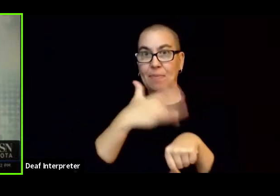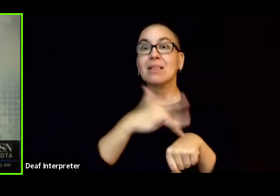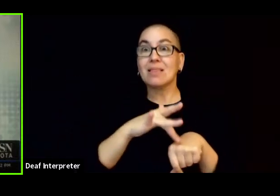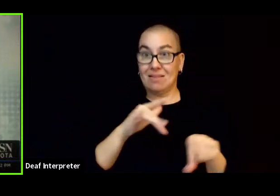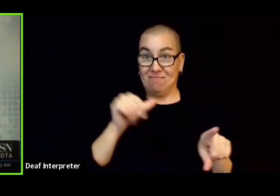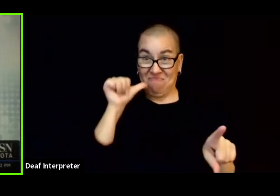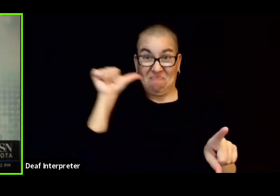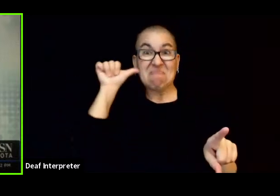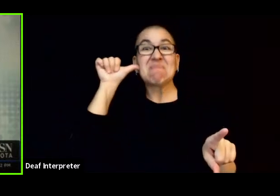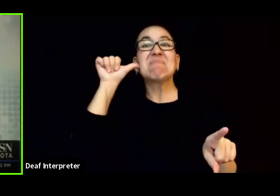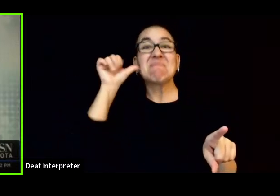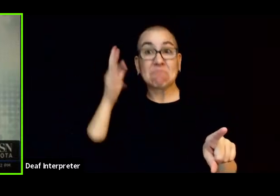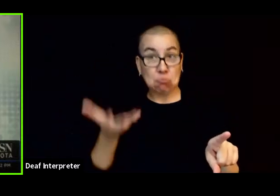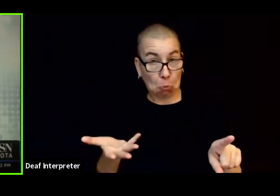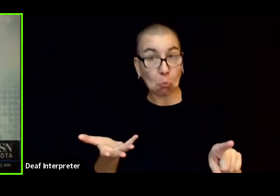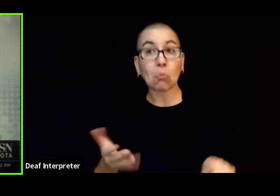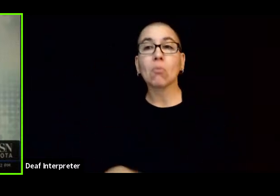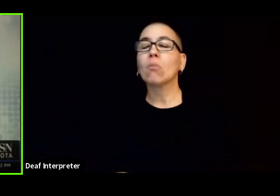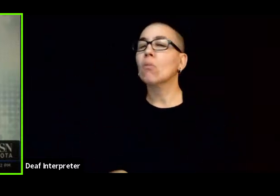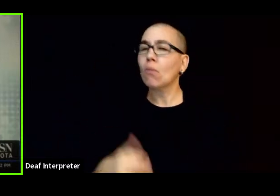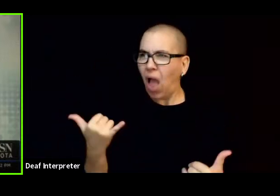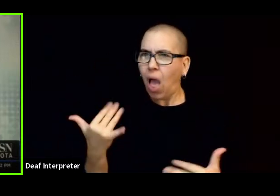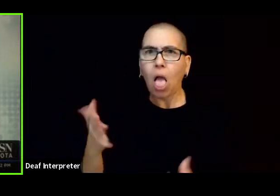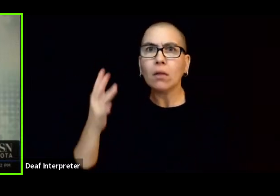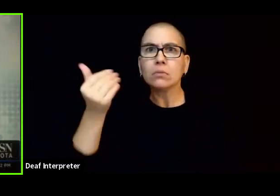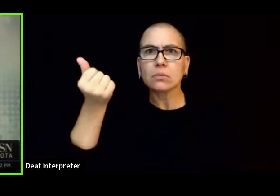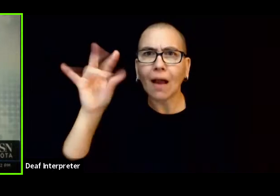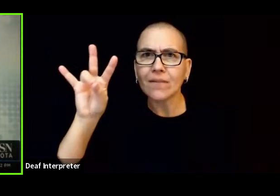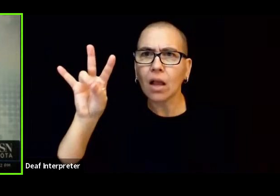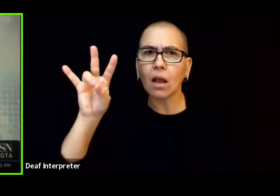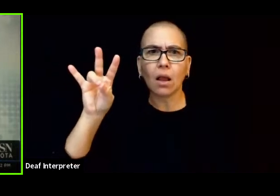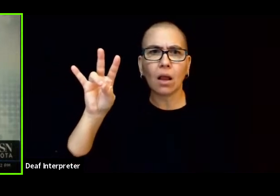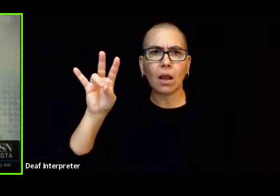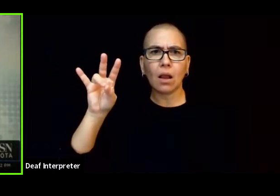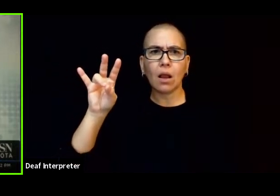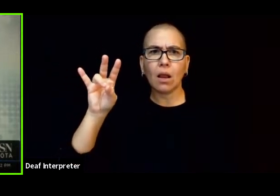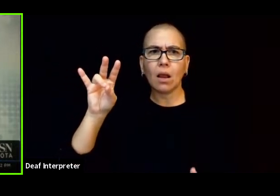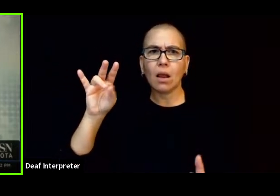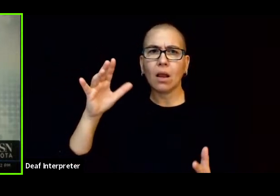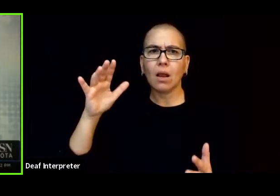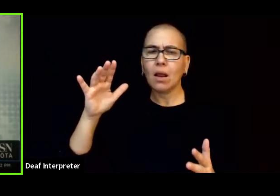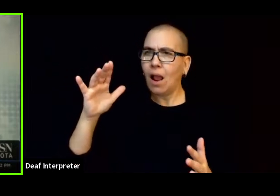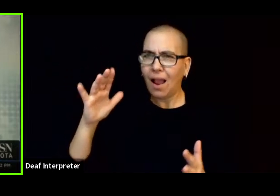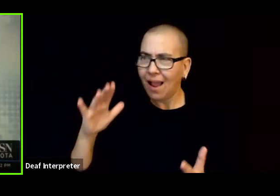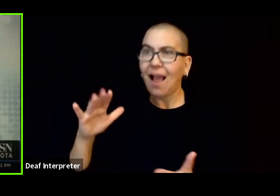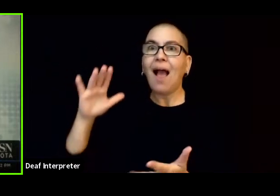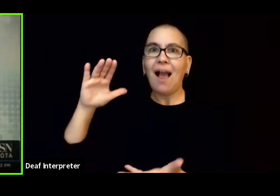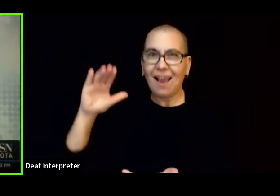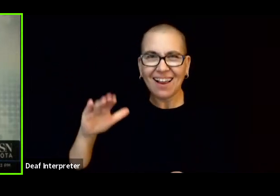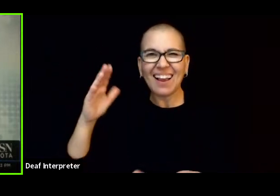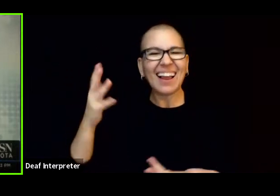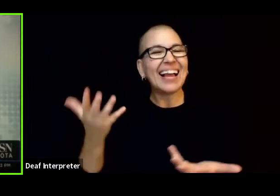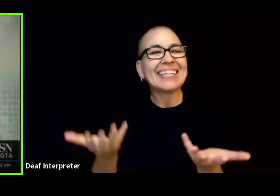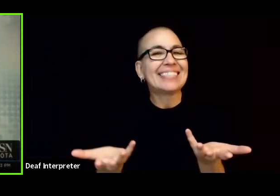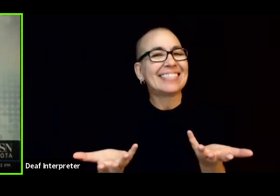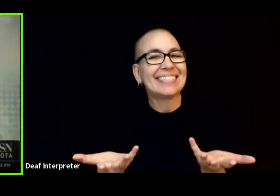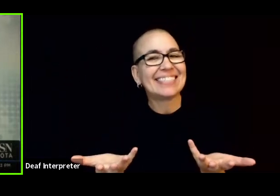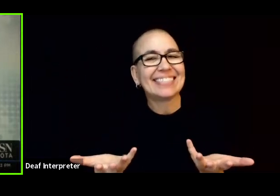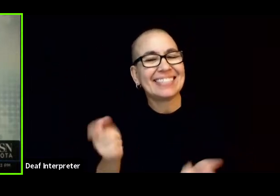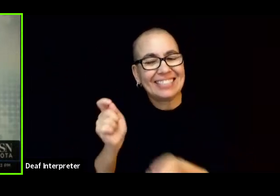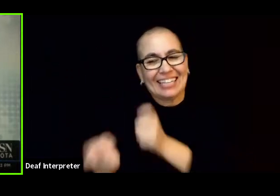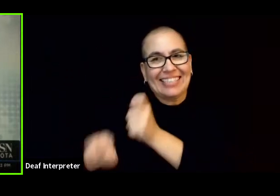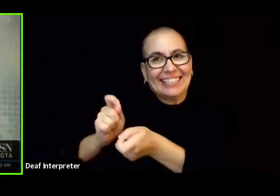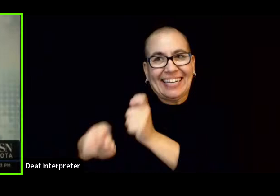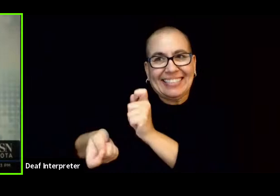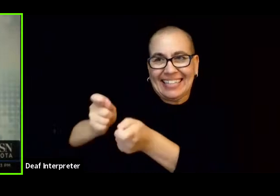of the ups and downs. But things are absolutely getting tighter in Minnesota. A week ago, we had 36 available ICU beds in the